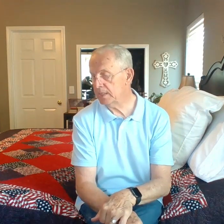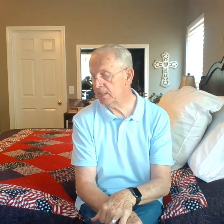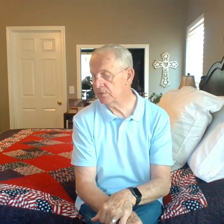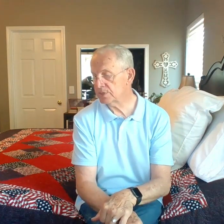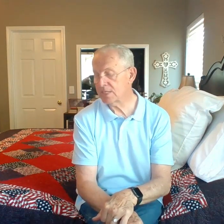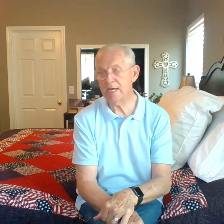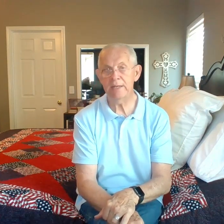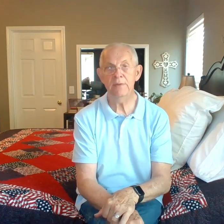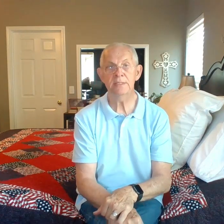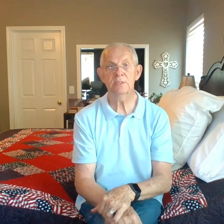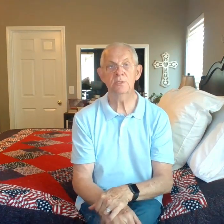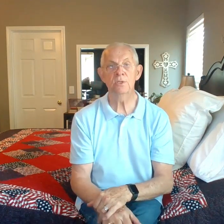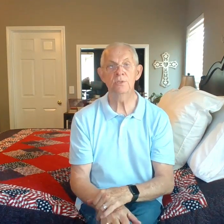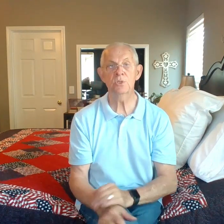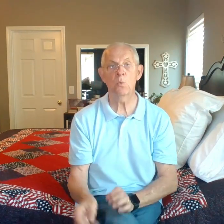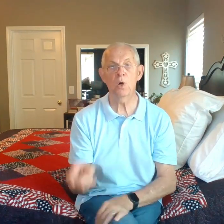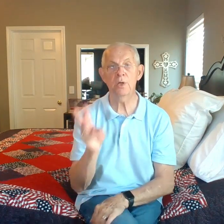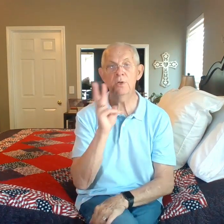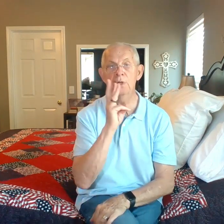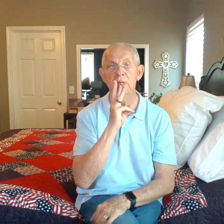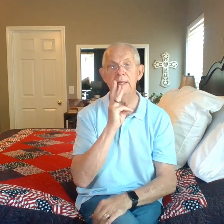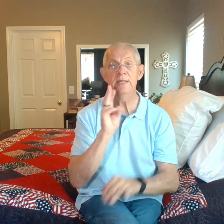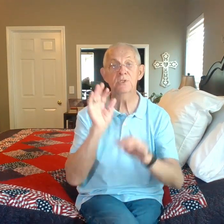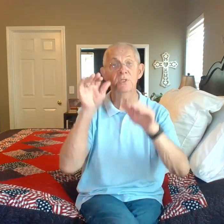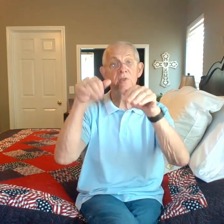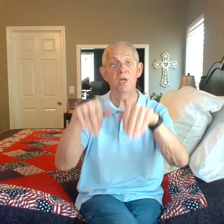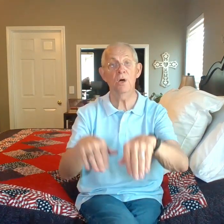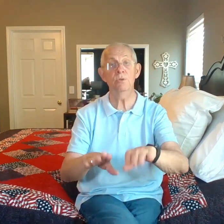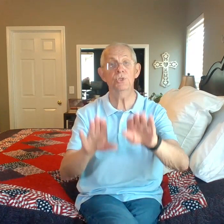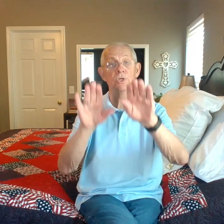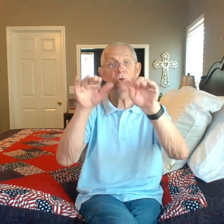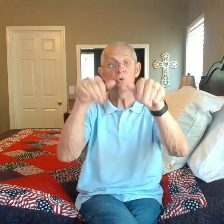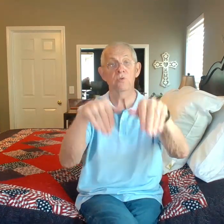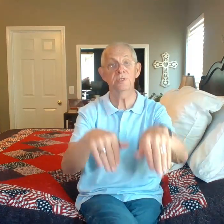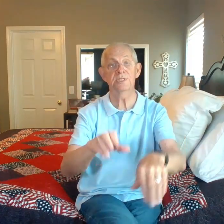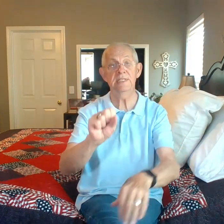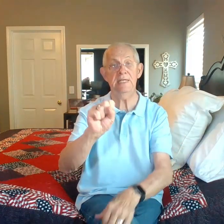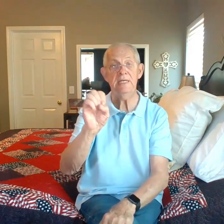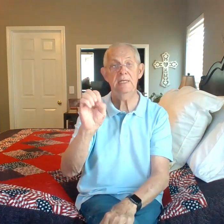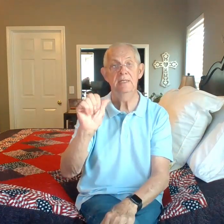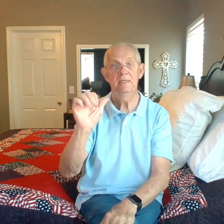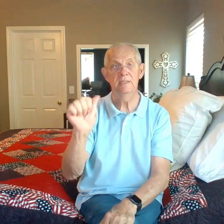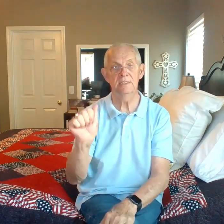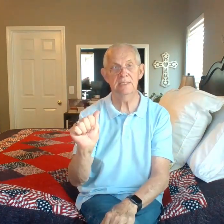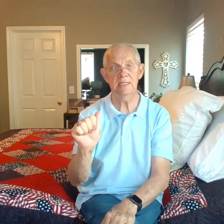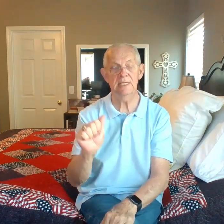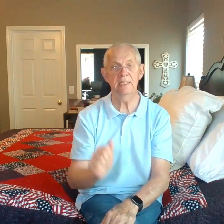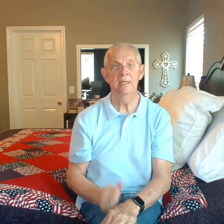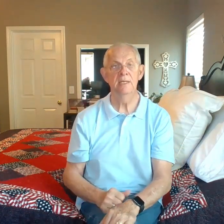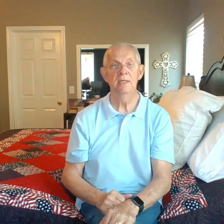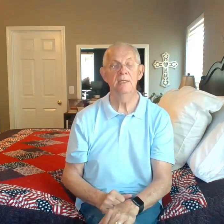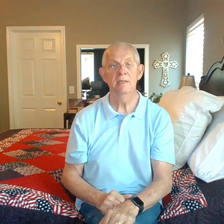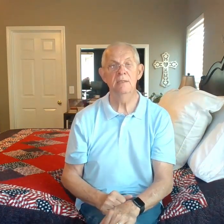Another sign that's used the water is the ocean or the sea. Sea.